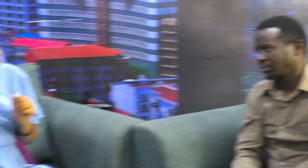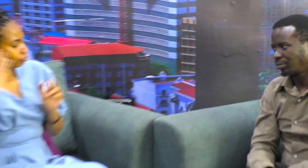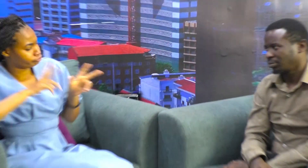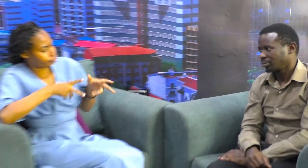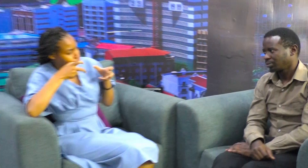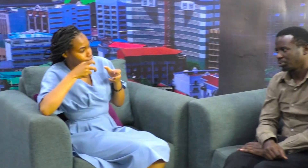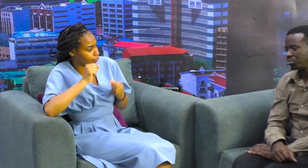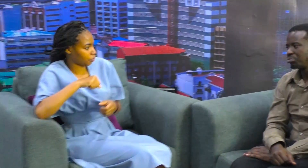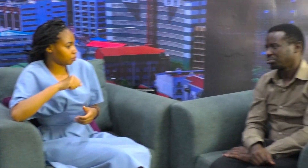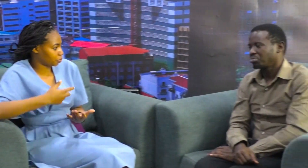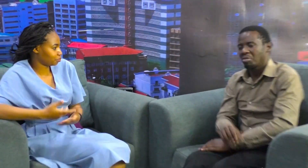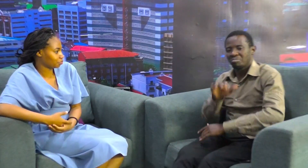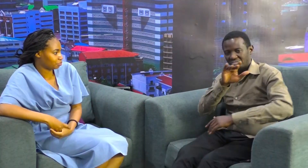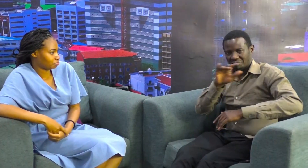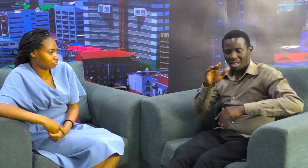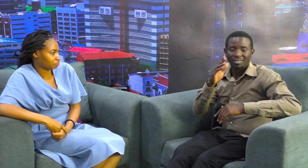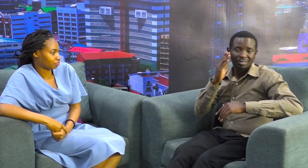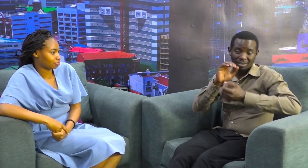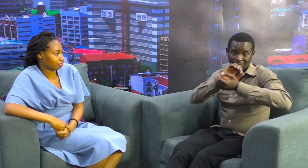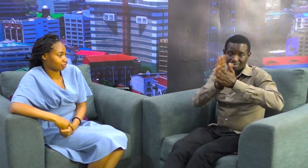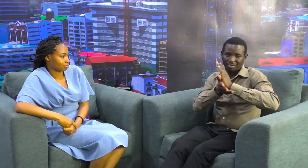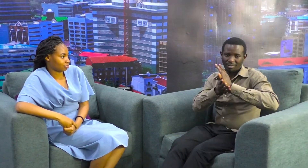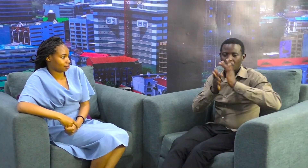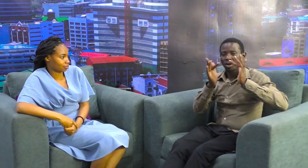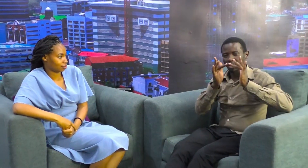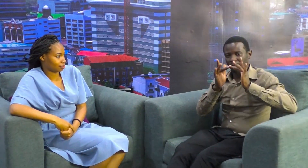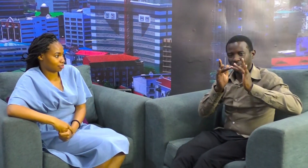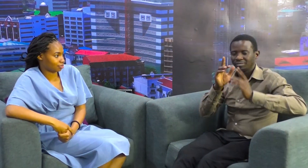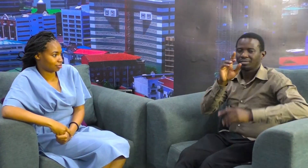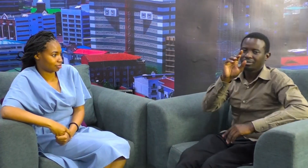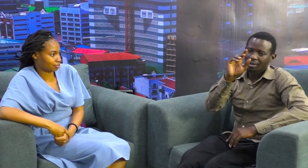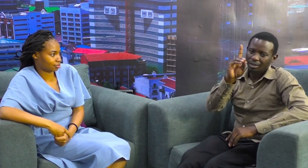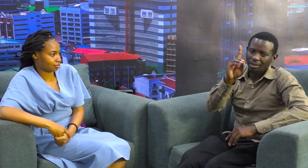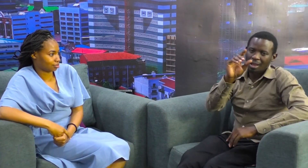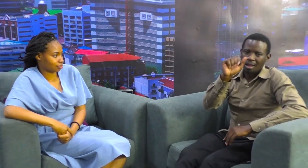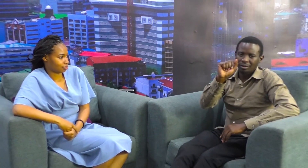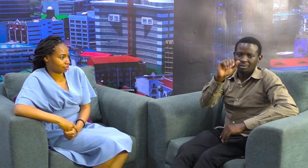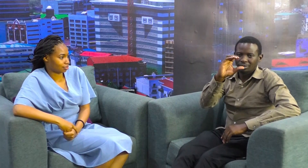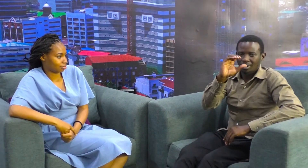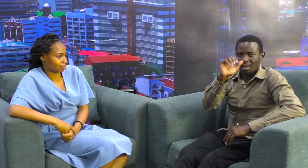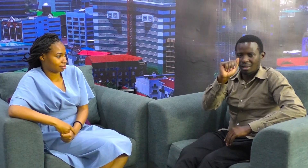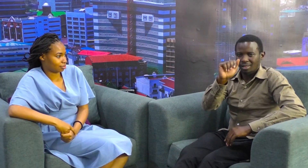you share your email addresses? So DACAC email address is